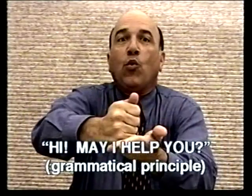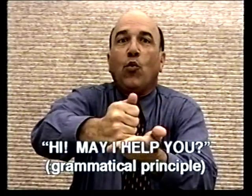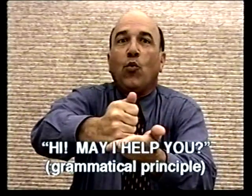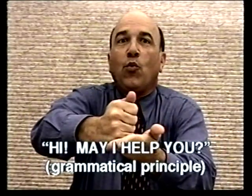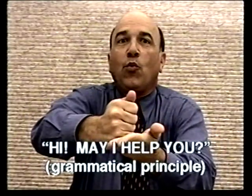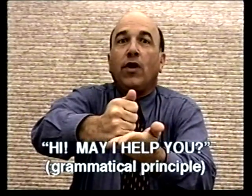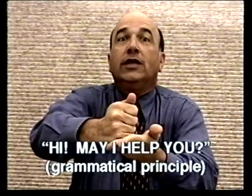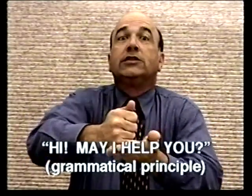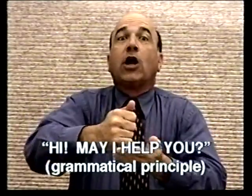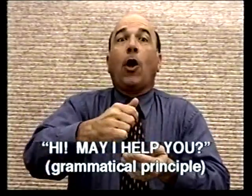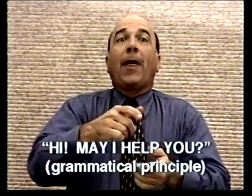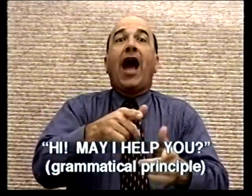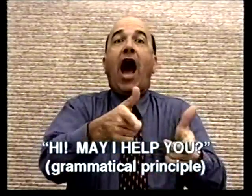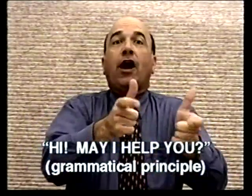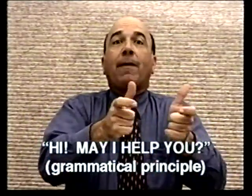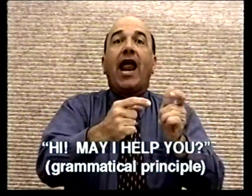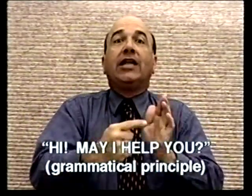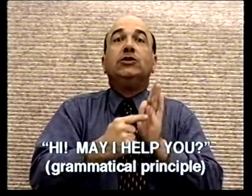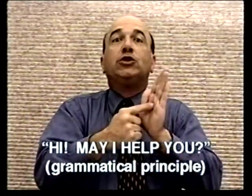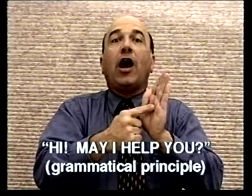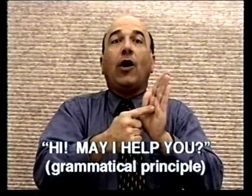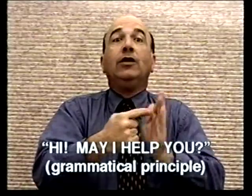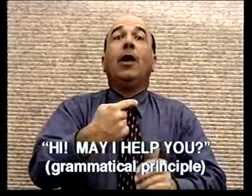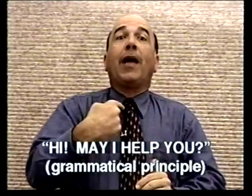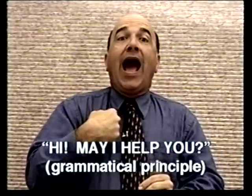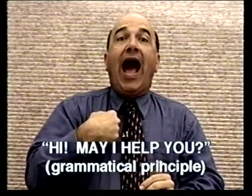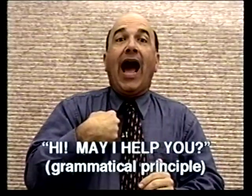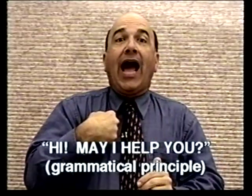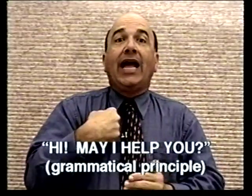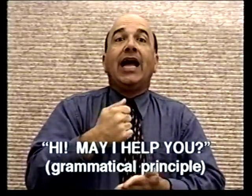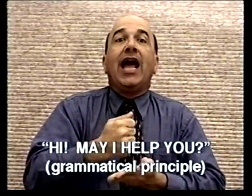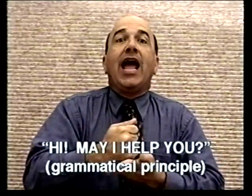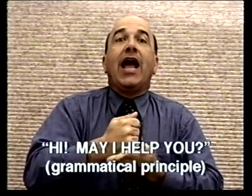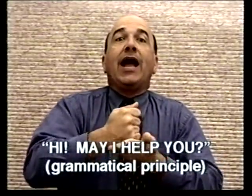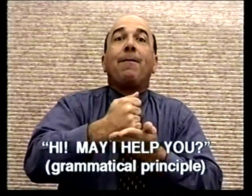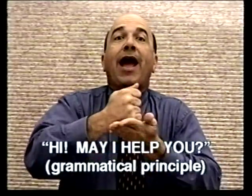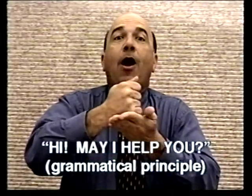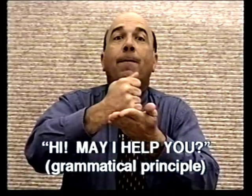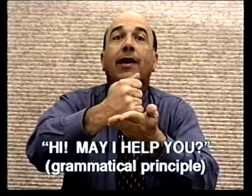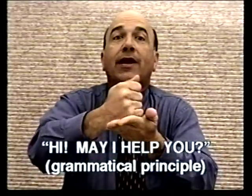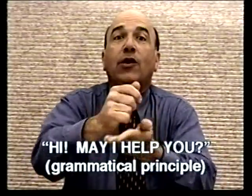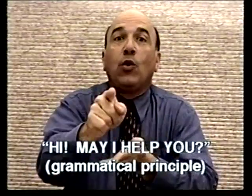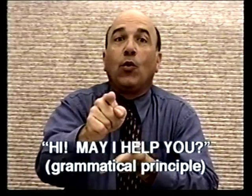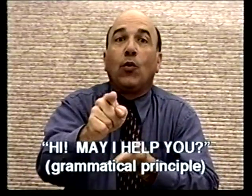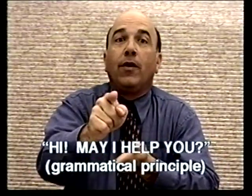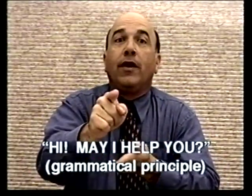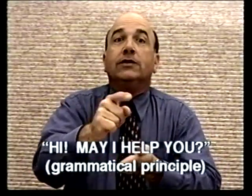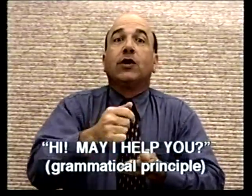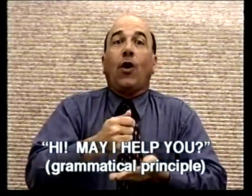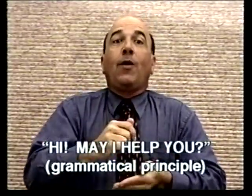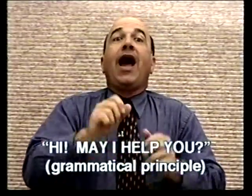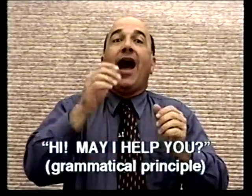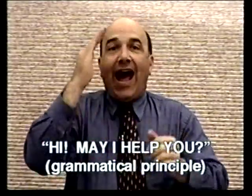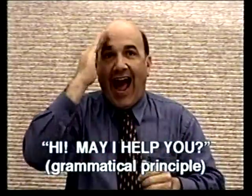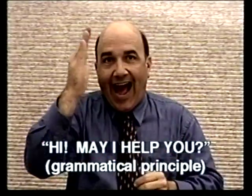you. So that automatically shows that I am helping you. So,